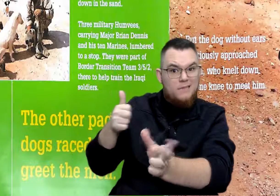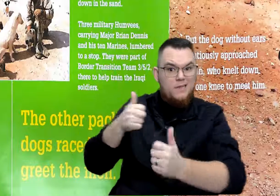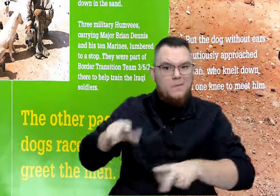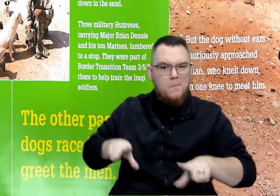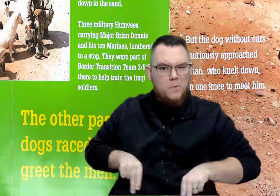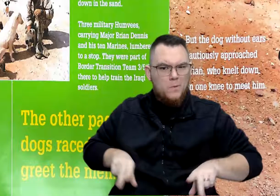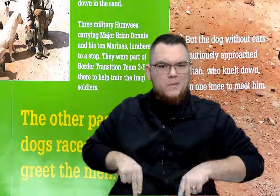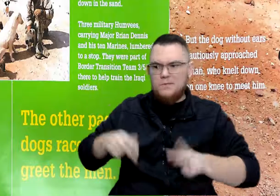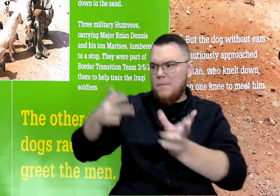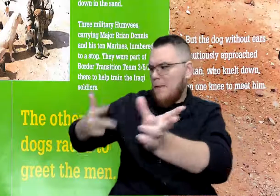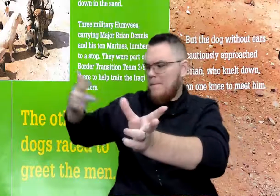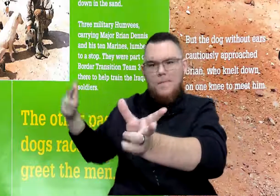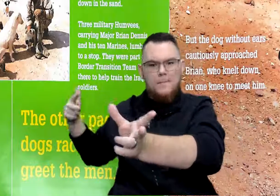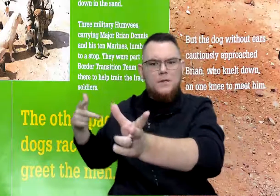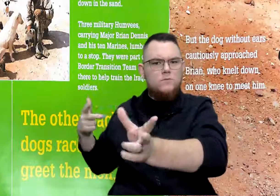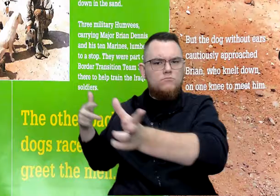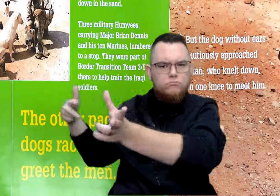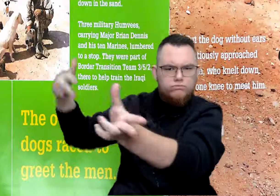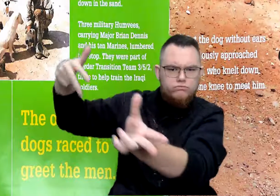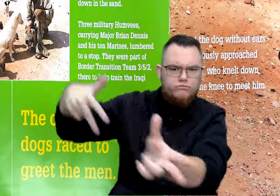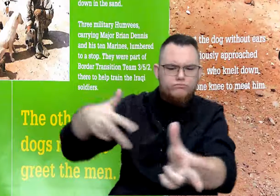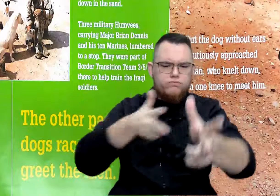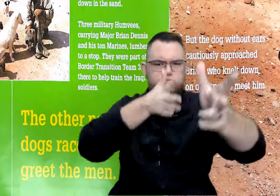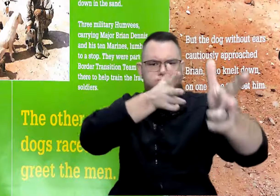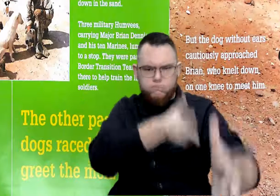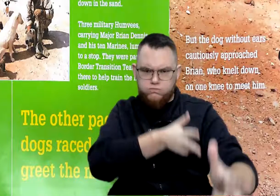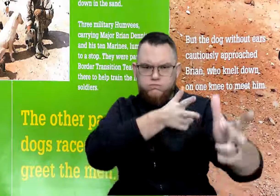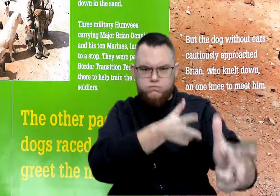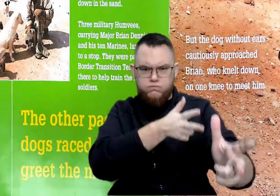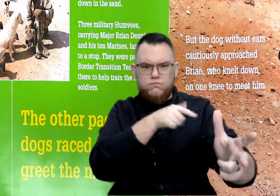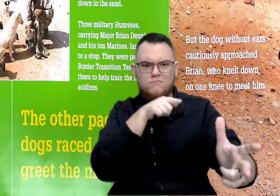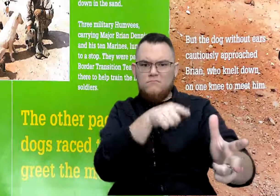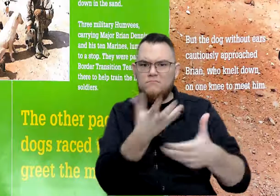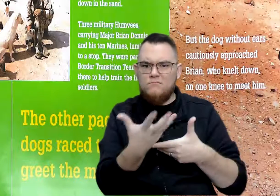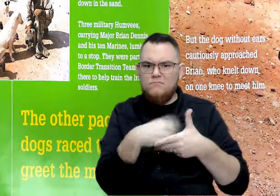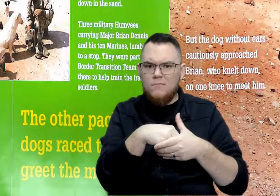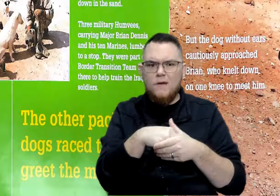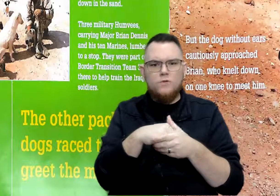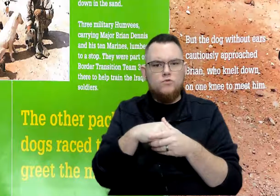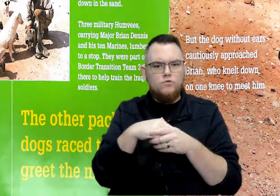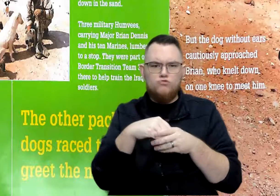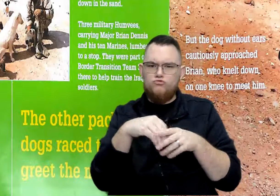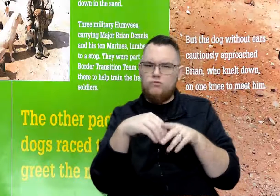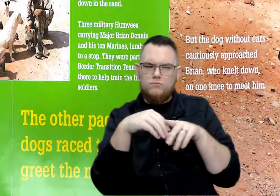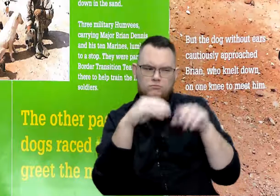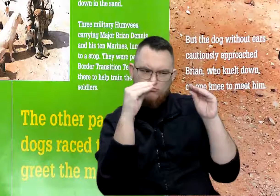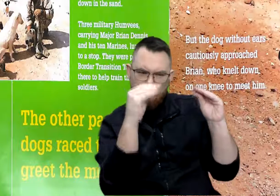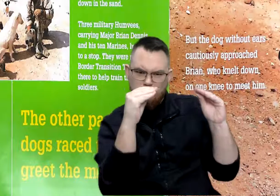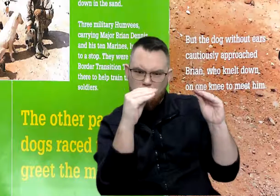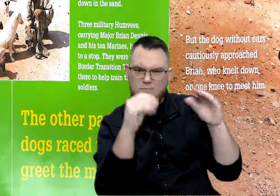They were part of Border Transition Team 352, there to help train the Iraqi